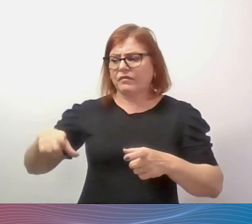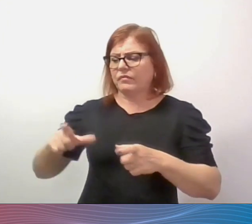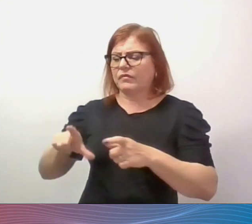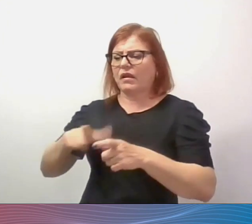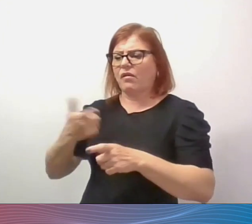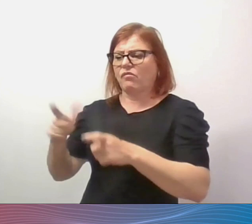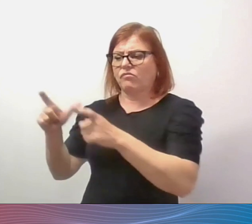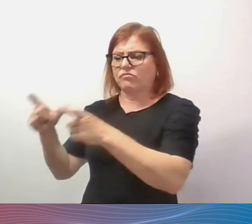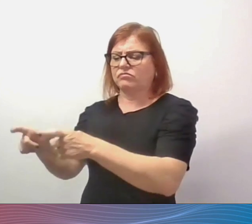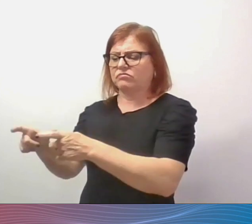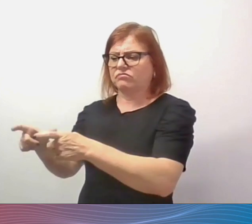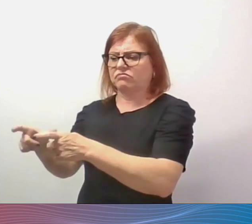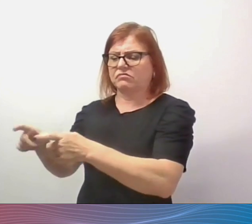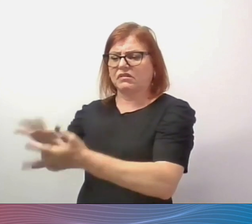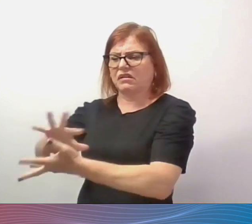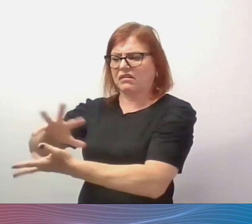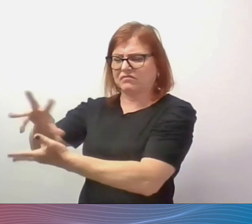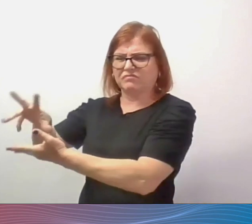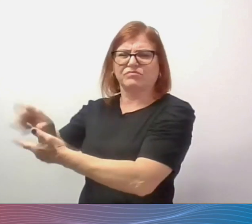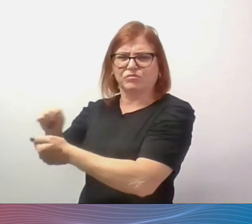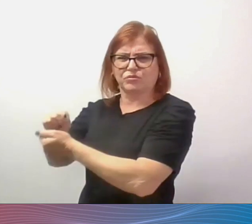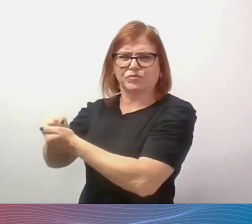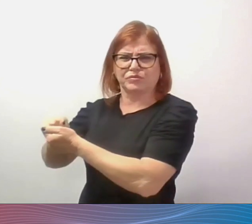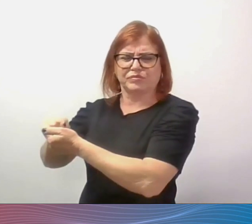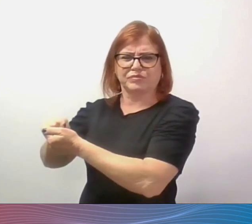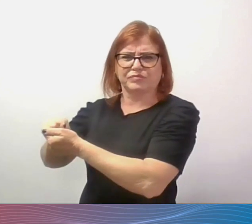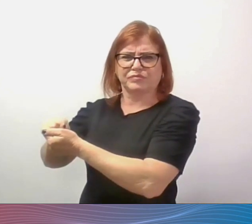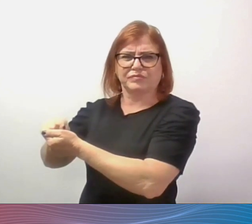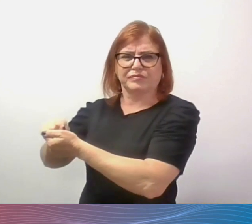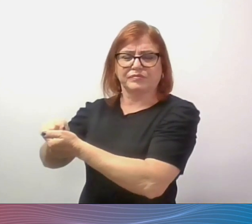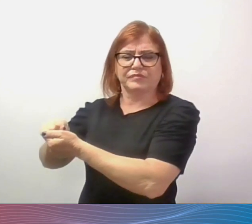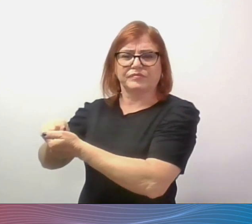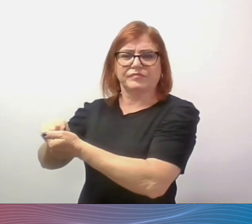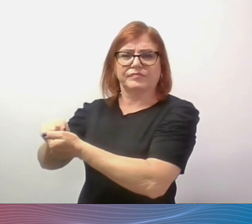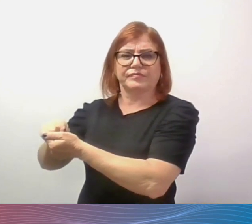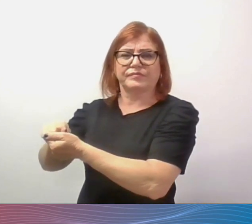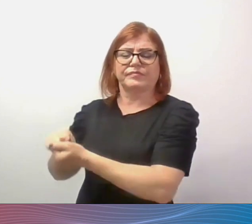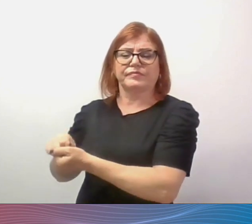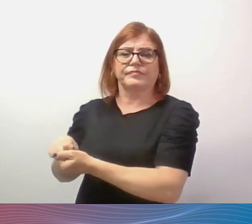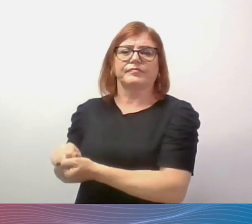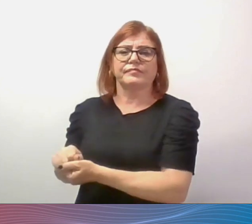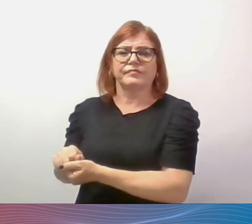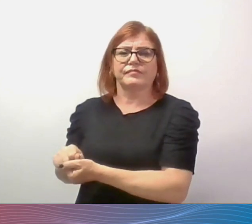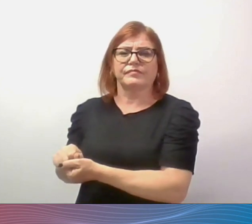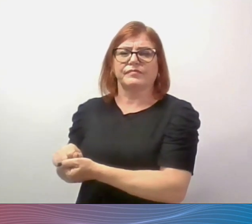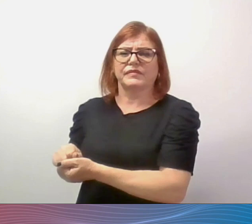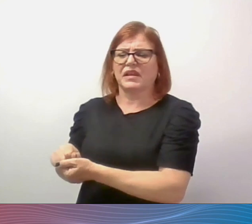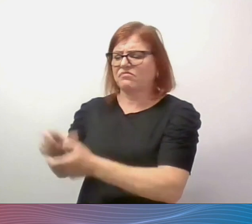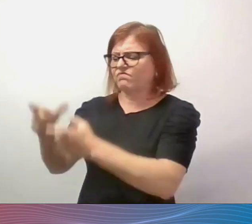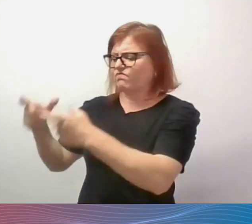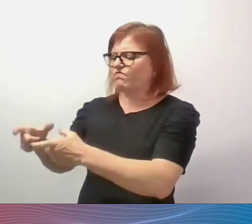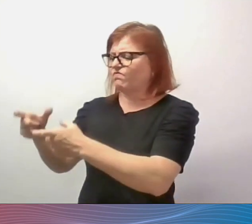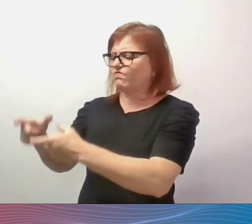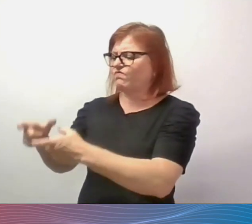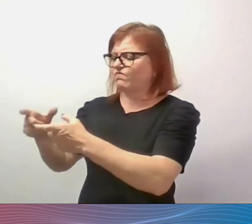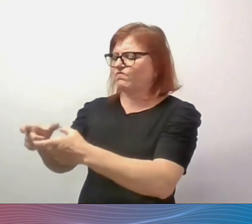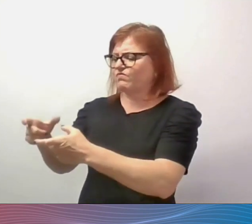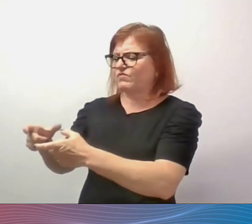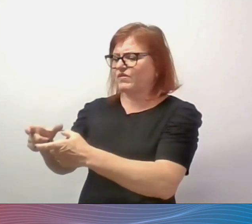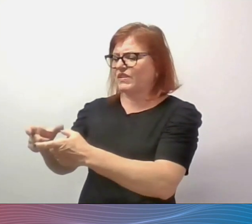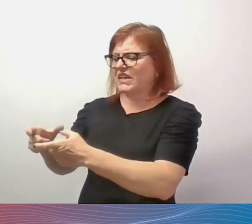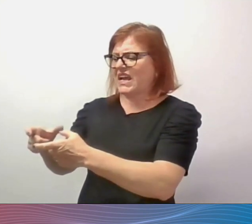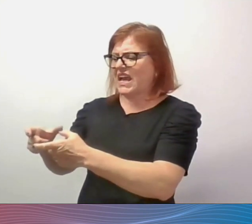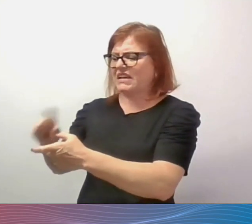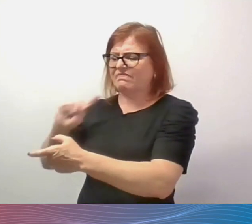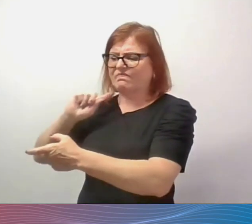do mundo, in the environment of the world, é um ambiente de impurezas.